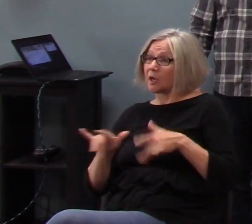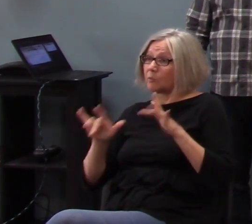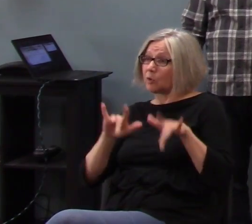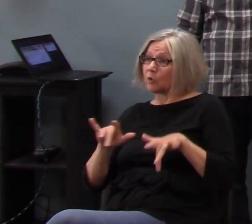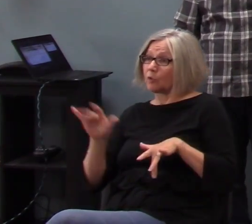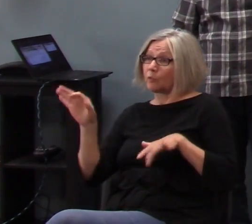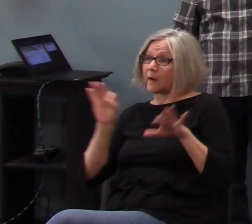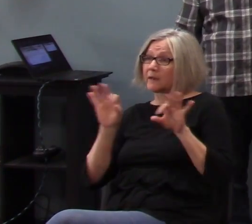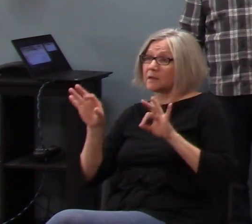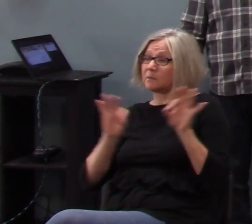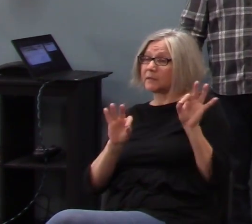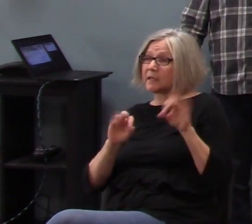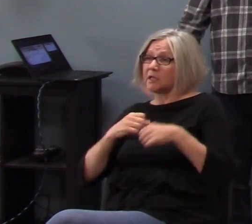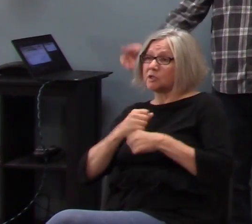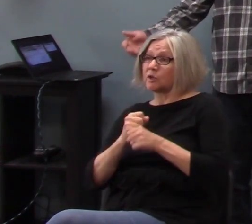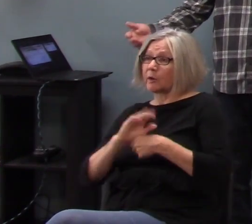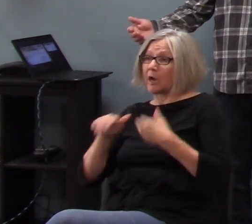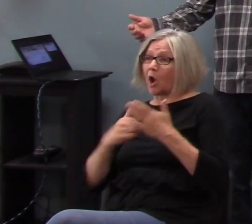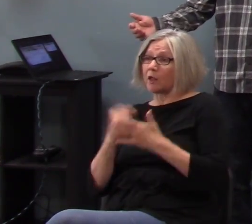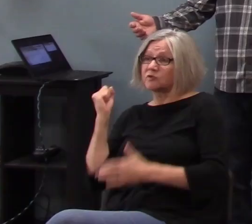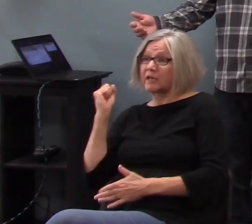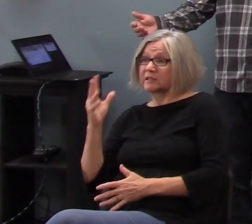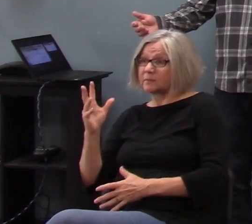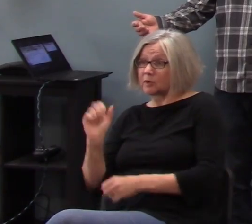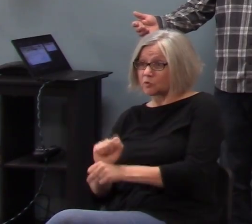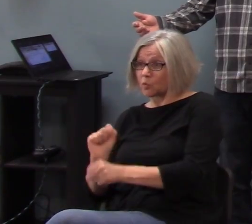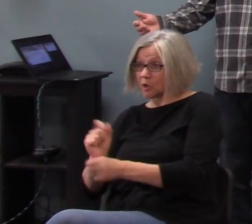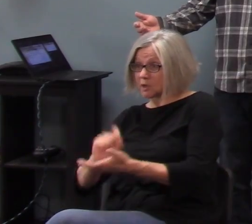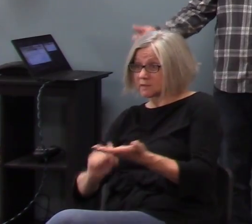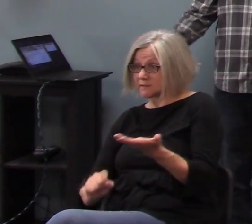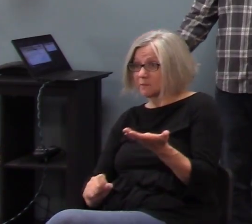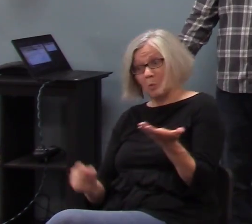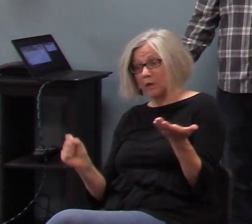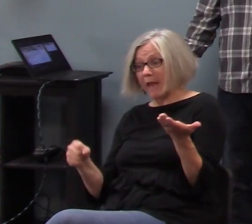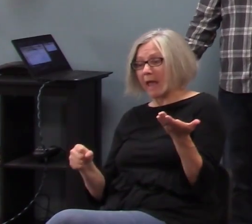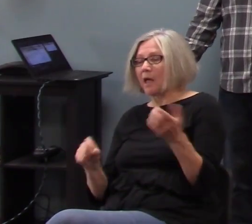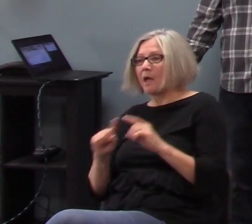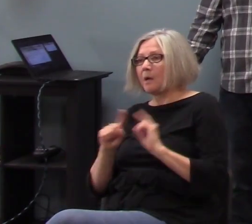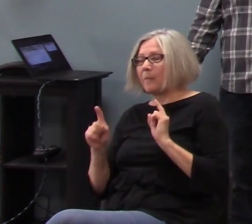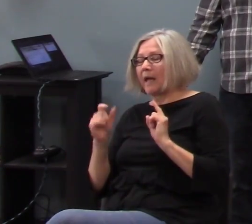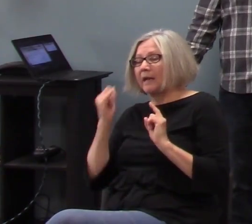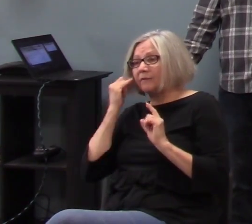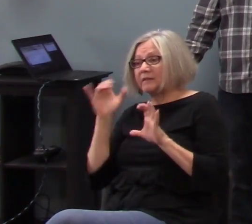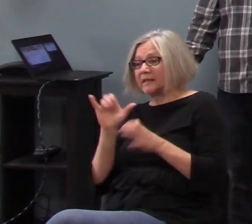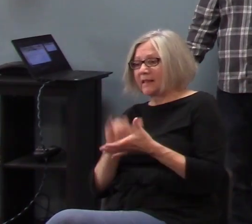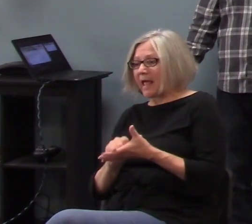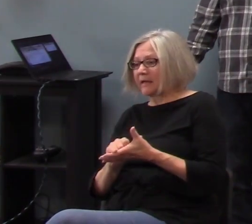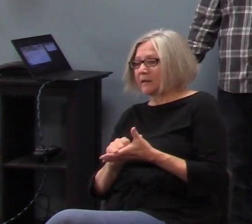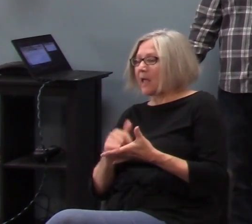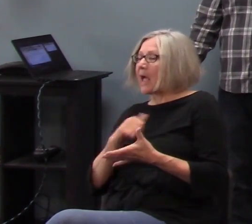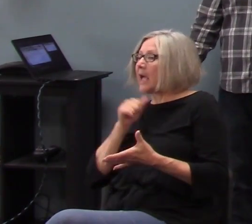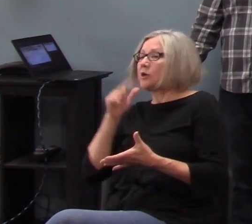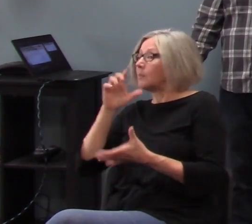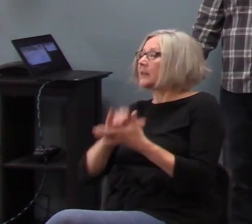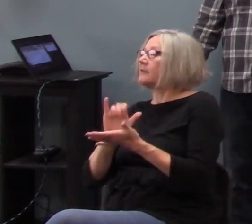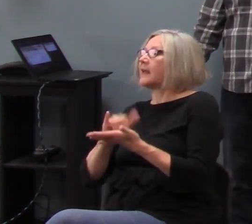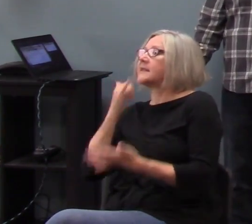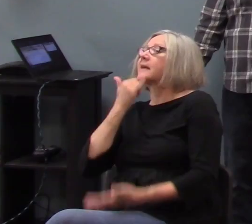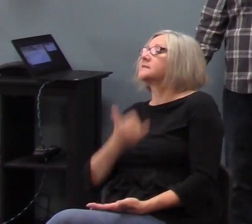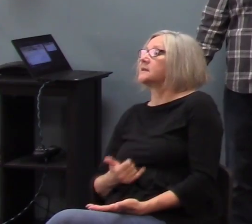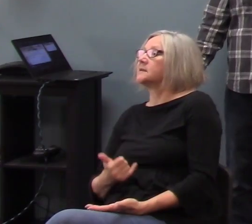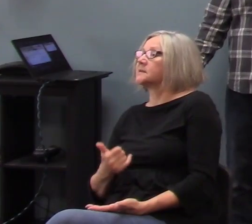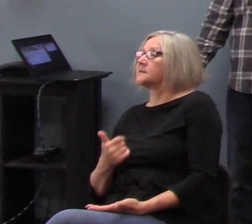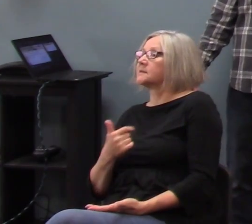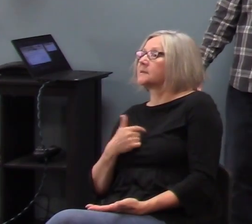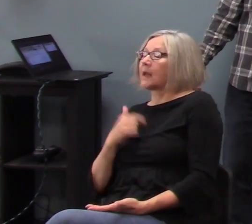randomly generate all of Shakespeare's works? Well, sure. But like, if it did, I wouldn't be thinking that it was an accident. I would be